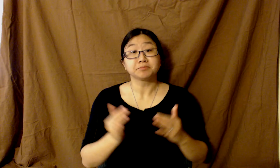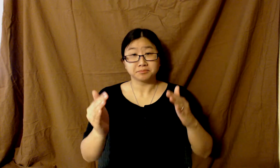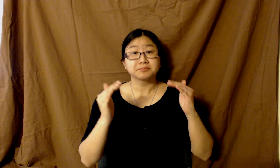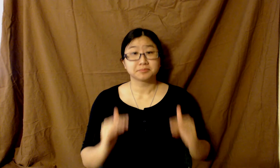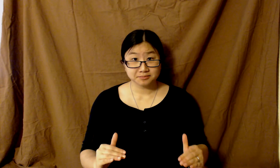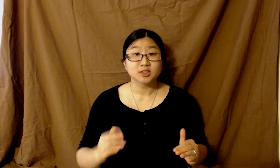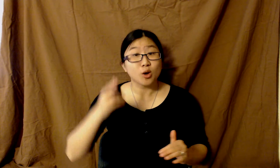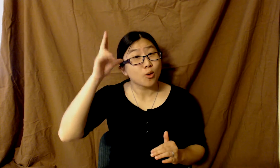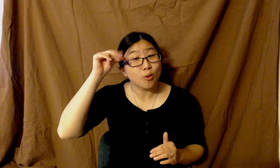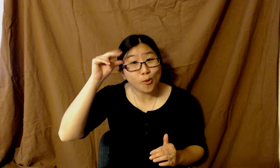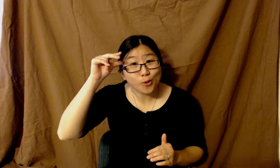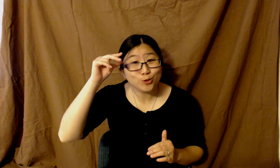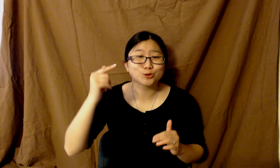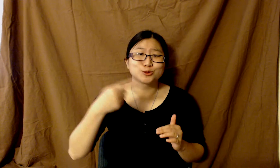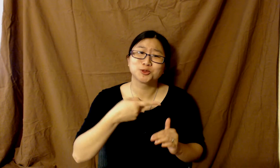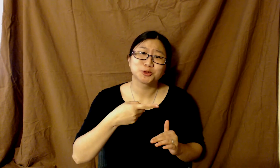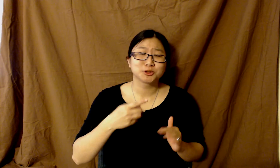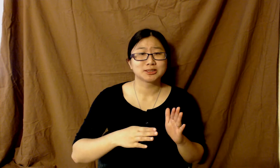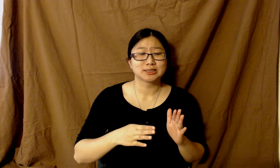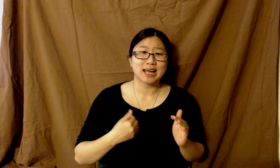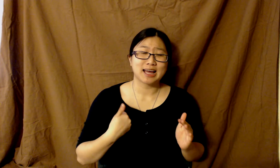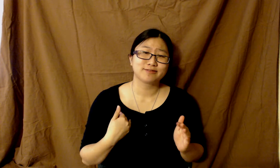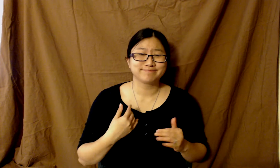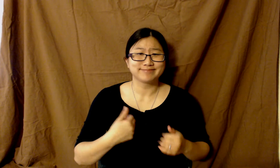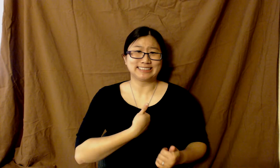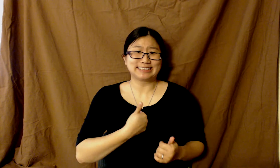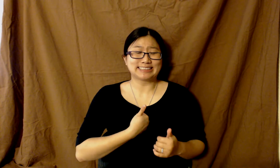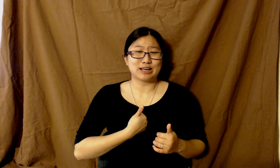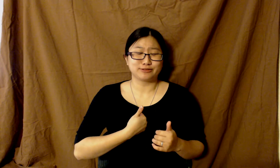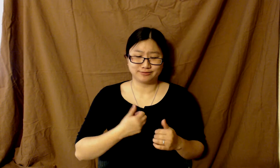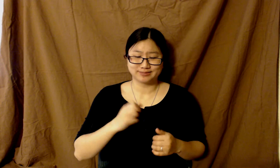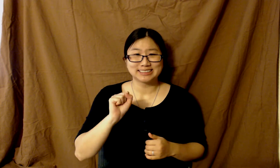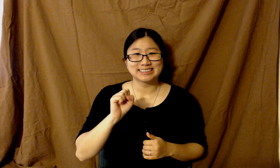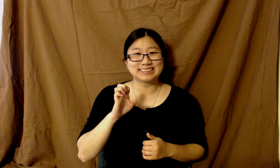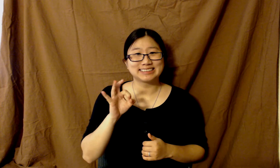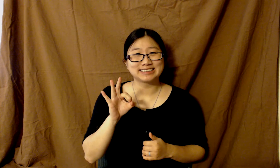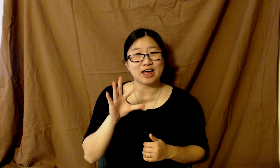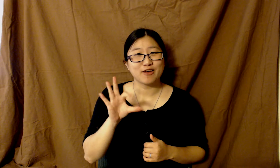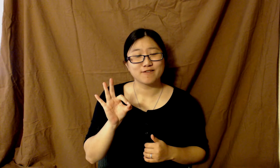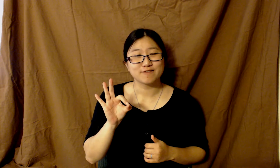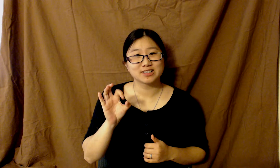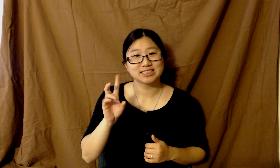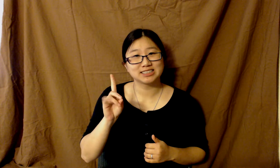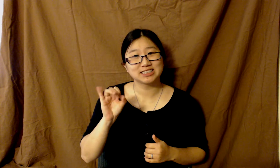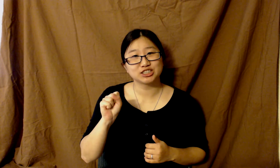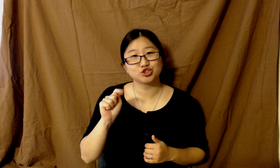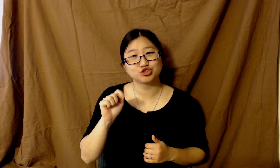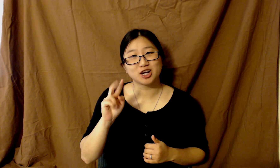behaviors. They'll gnaw on things or do other things that may also soothe them, even if they're self-destructive, which could be considered similar to the ways that some